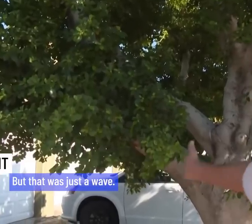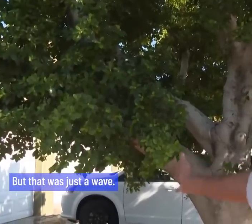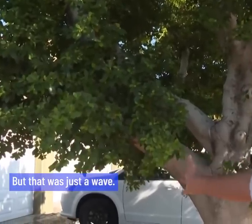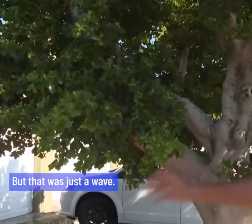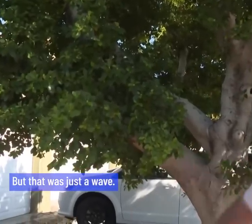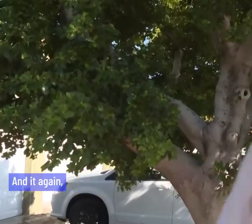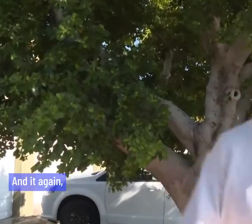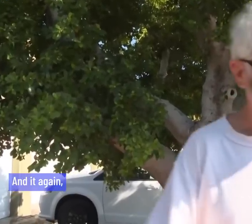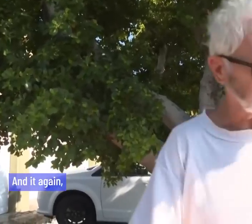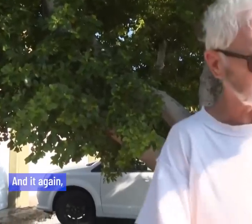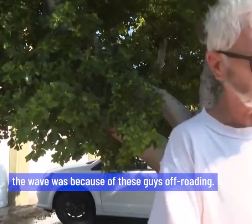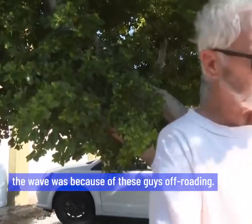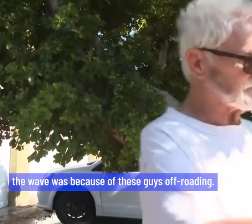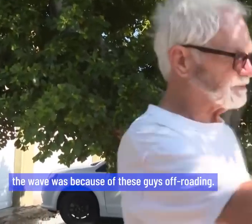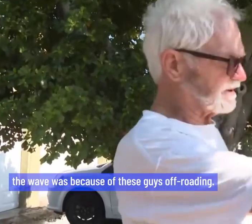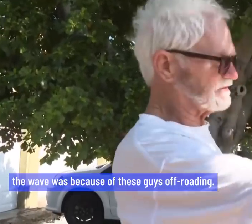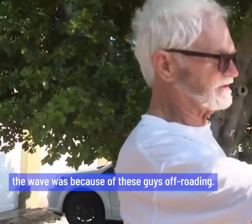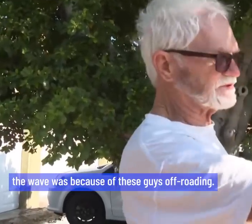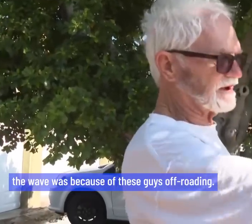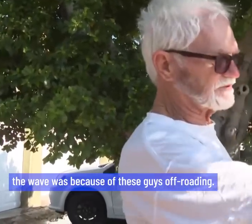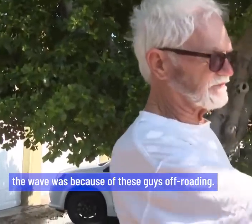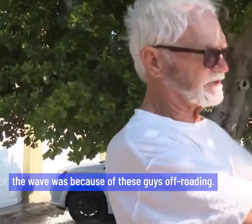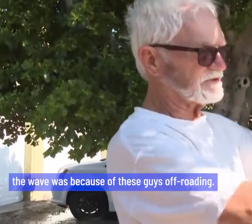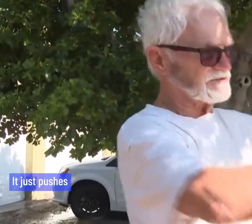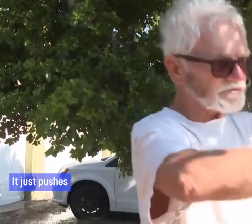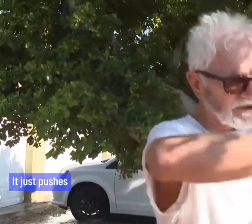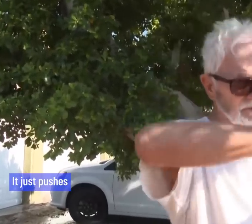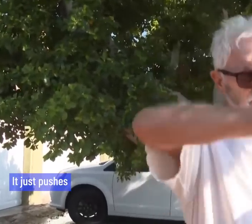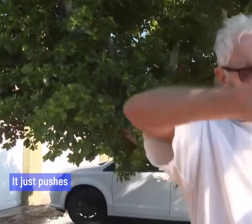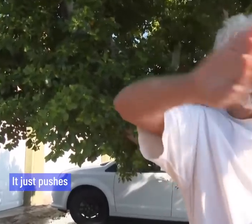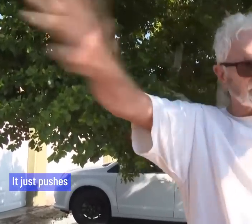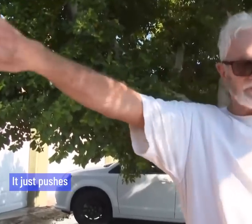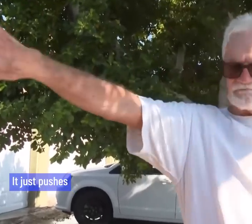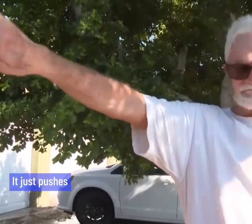just a wave. And again, the wave was because of these guys off-roading.